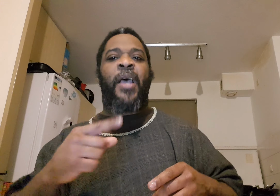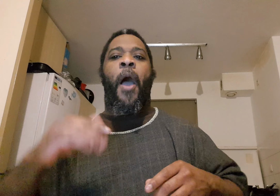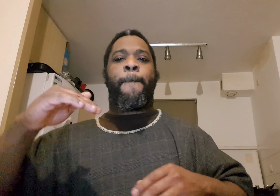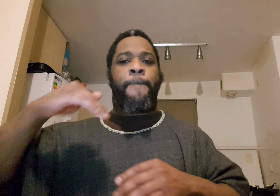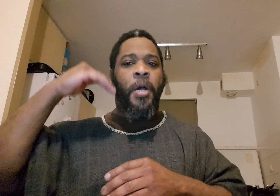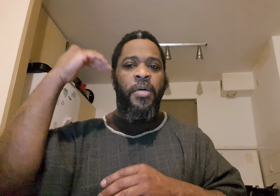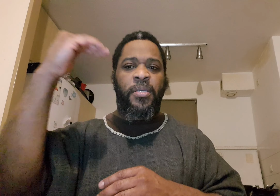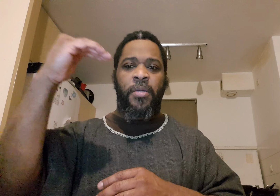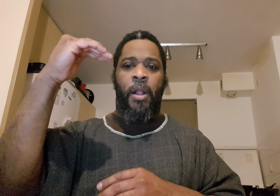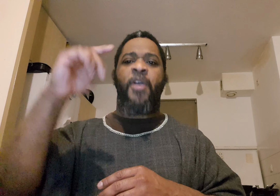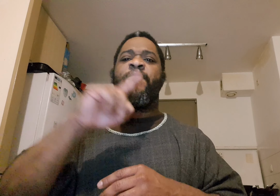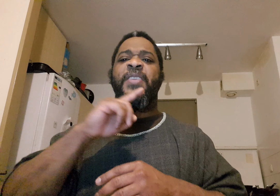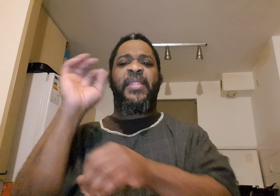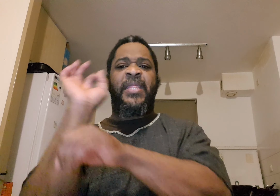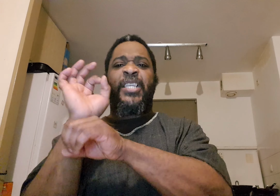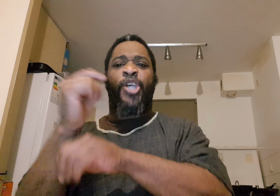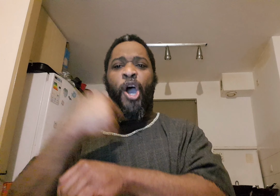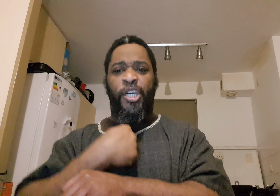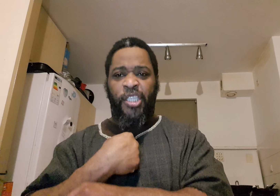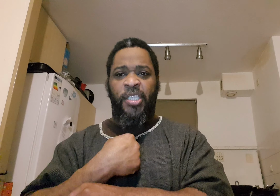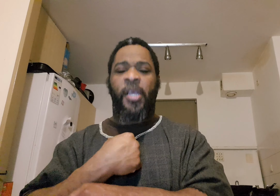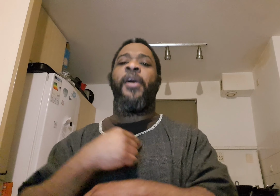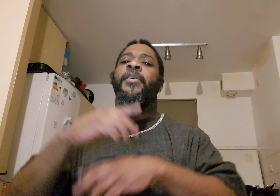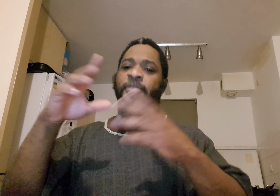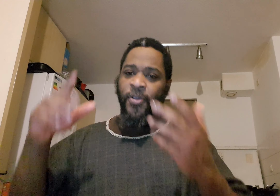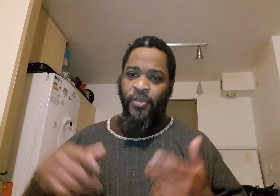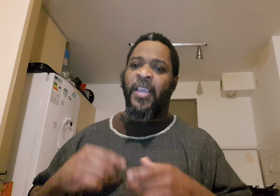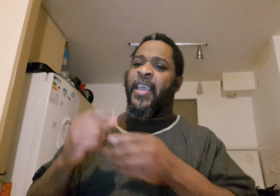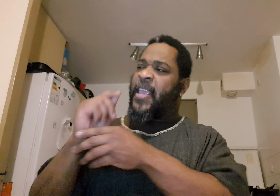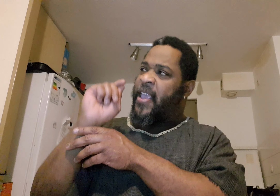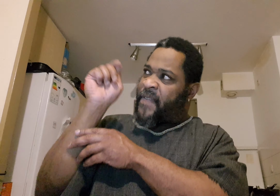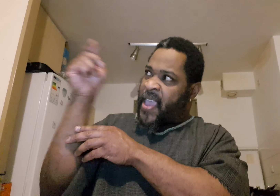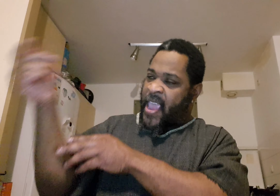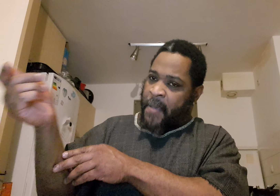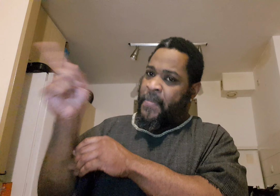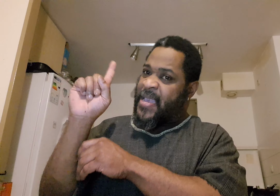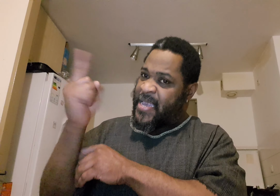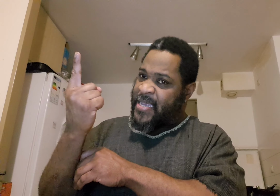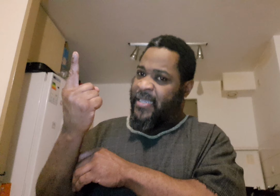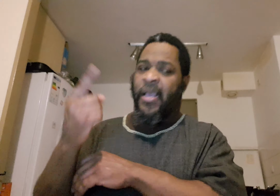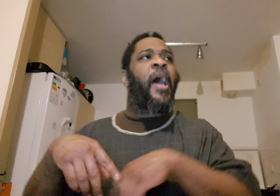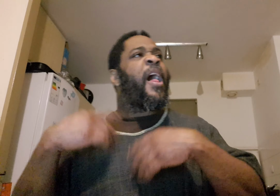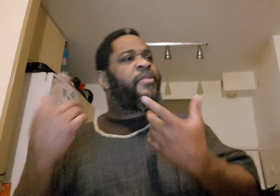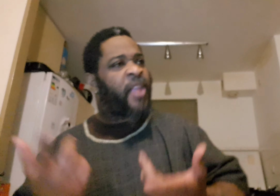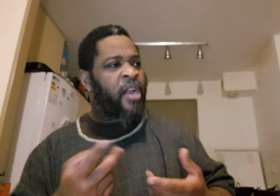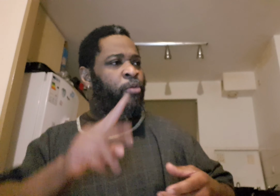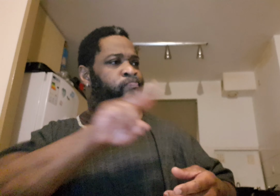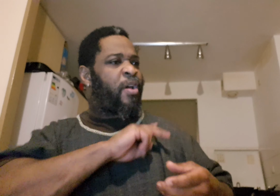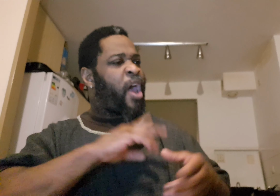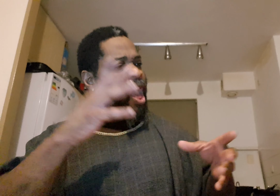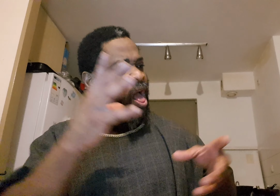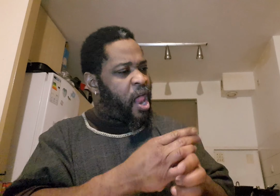a person. We teach us to give him his, and then the brother help